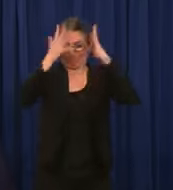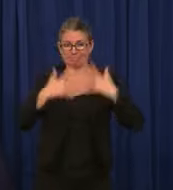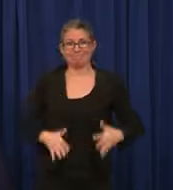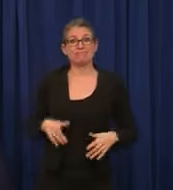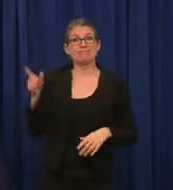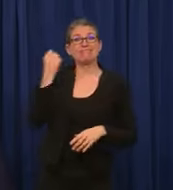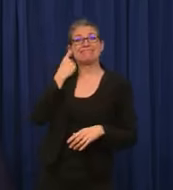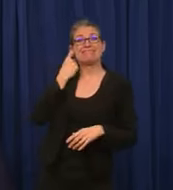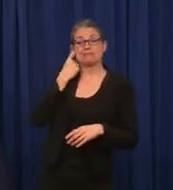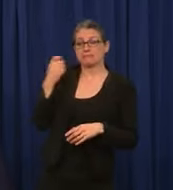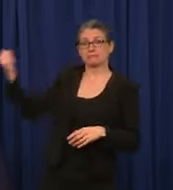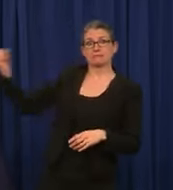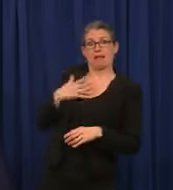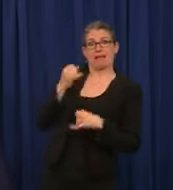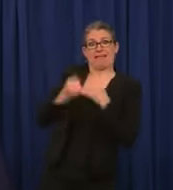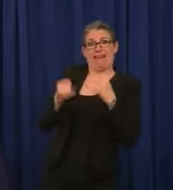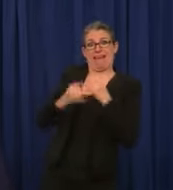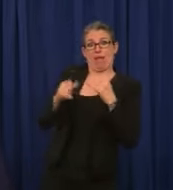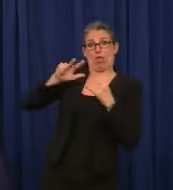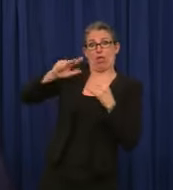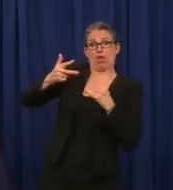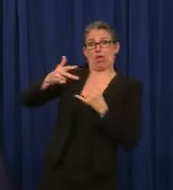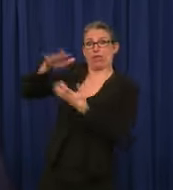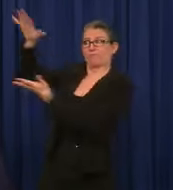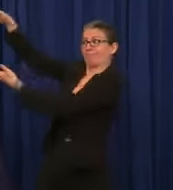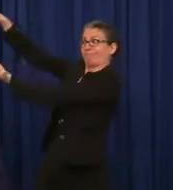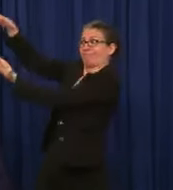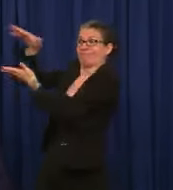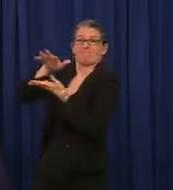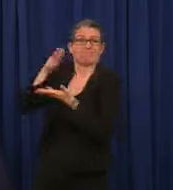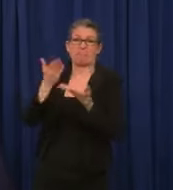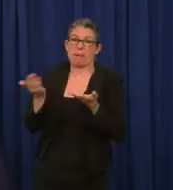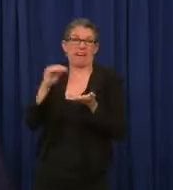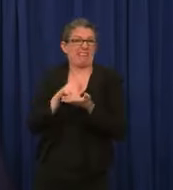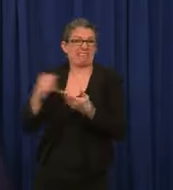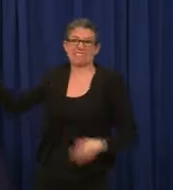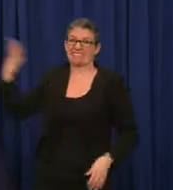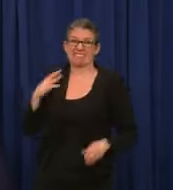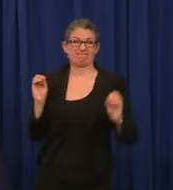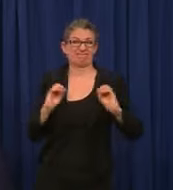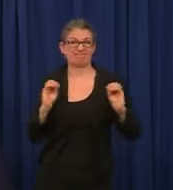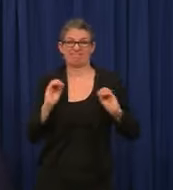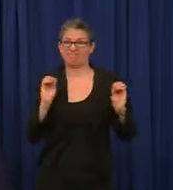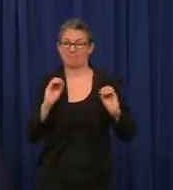week may be the last such shipment that Maine receives for quite some time.